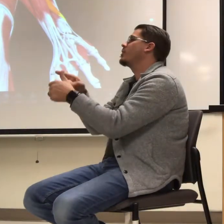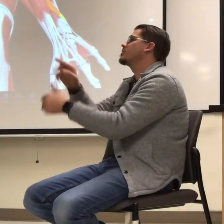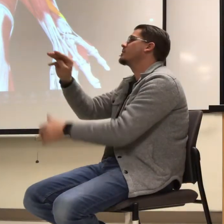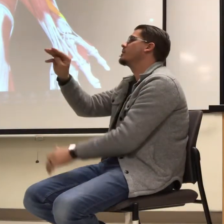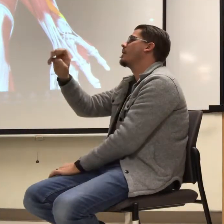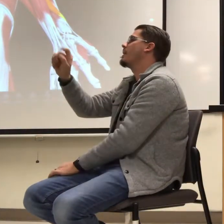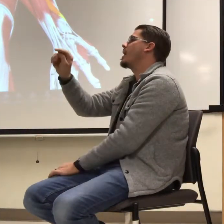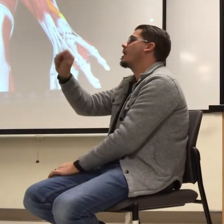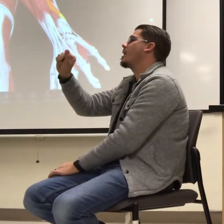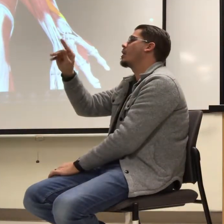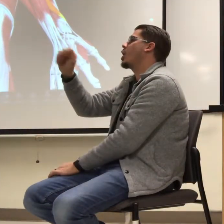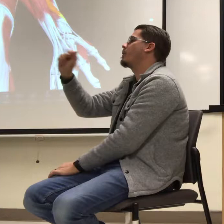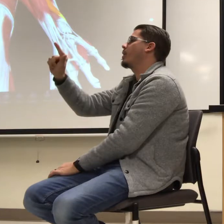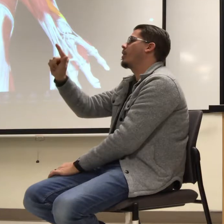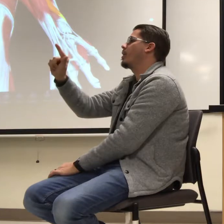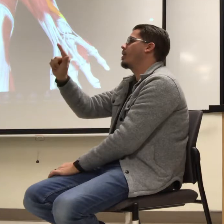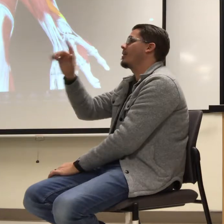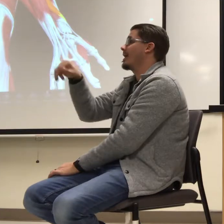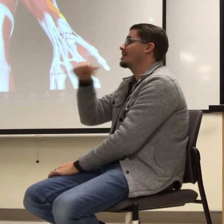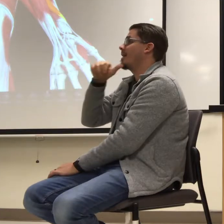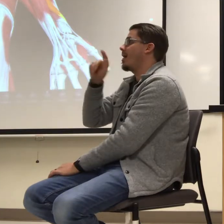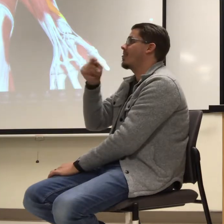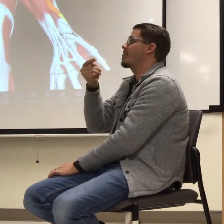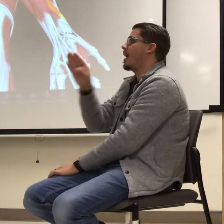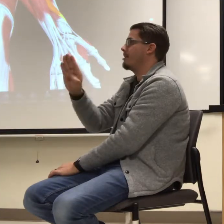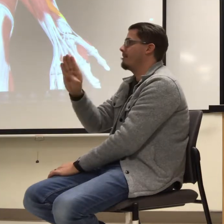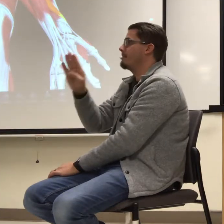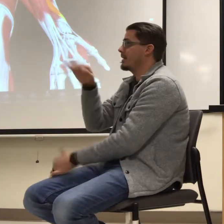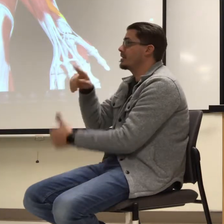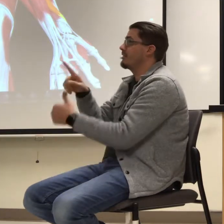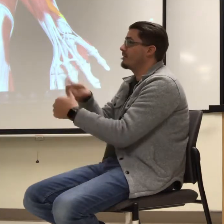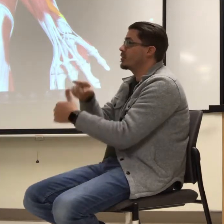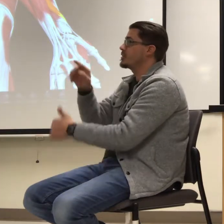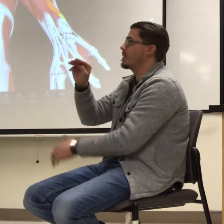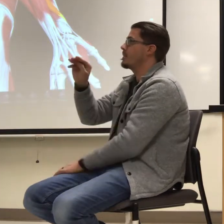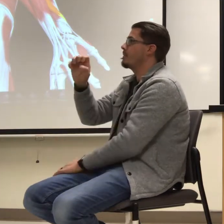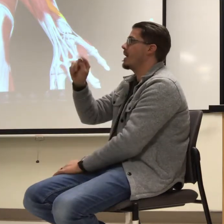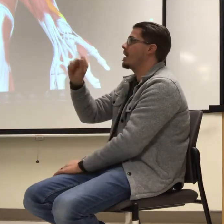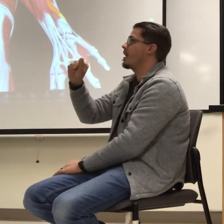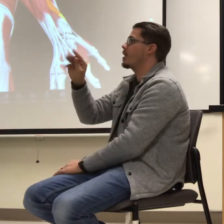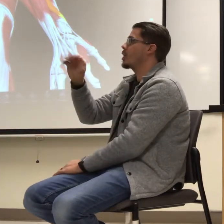metacarpal, which is not the thumb. It's the first metacarpal.